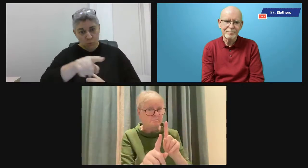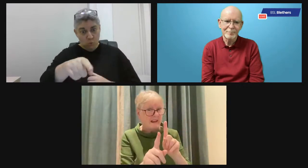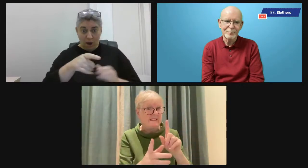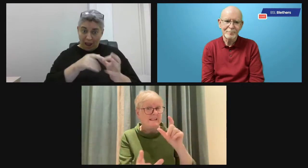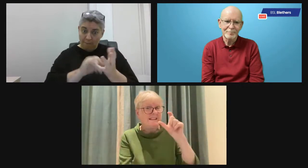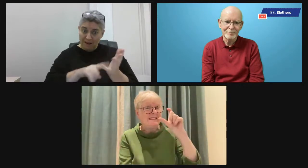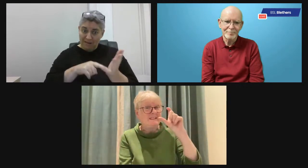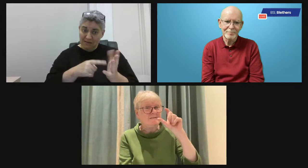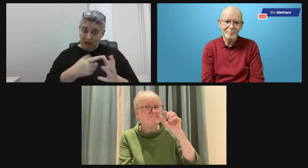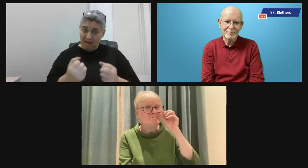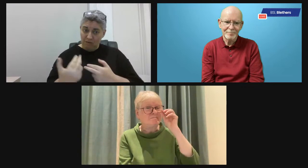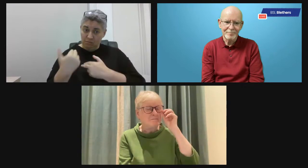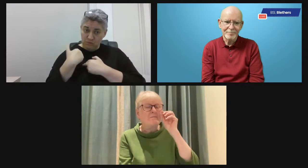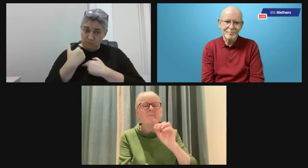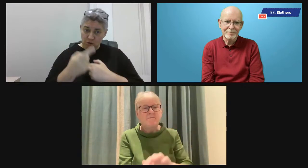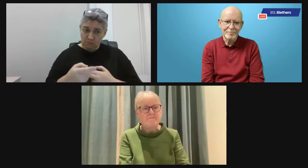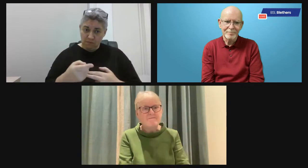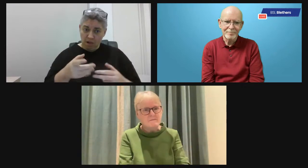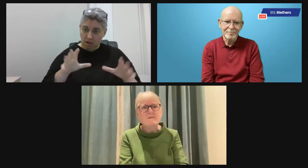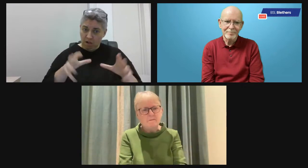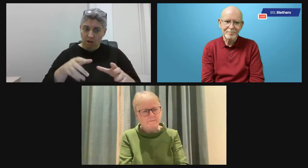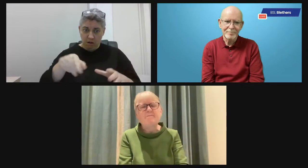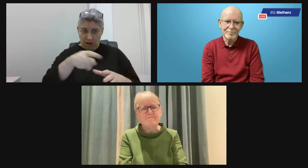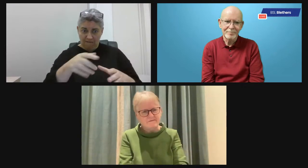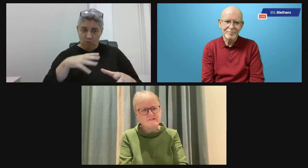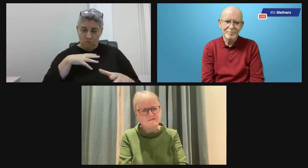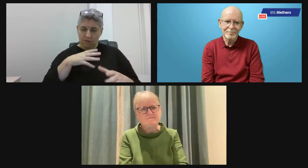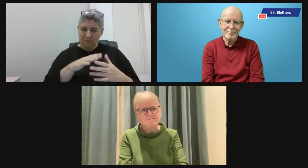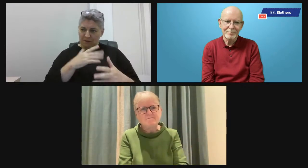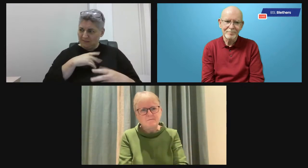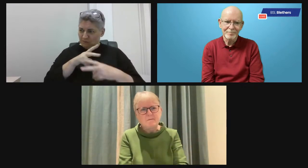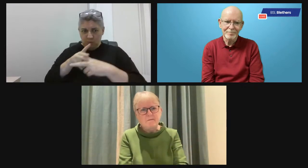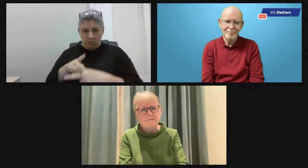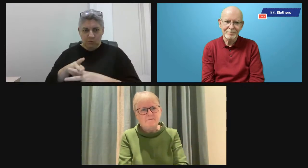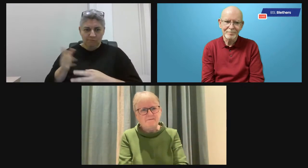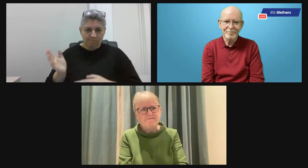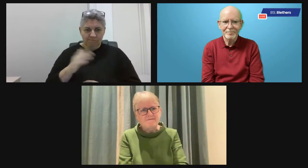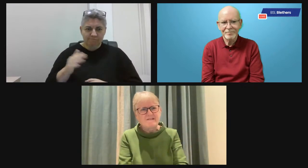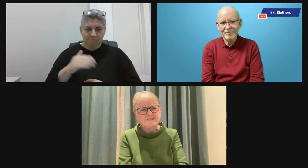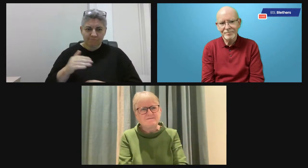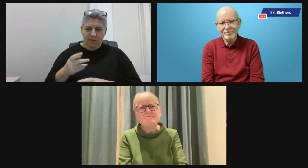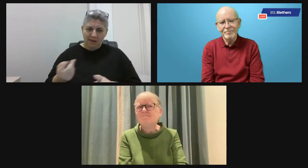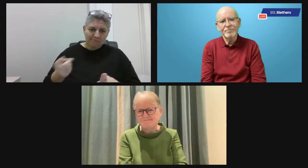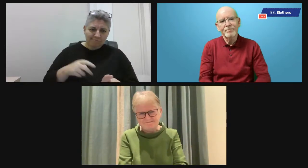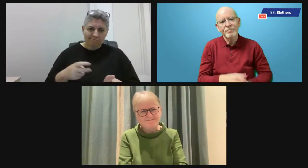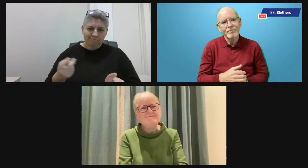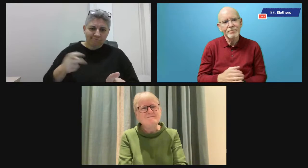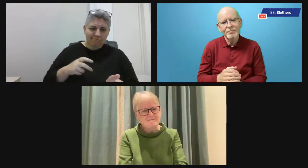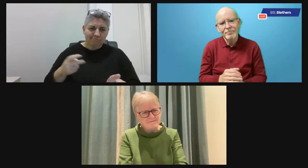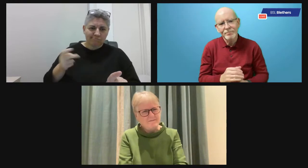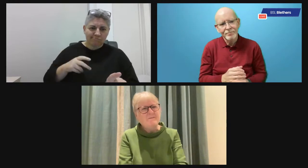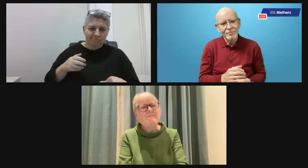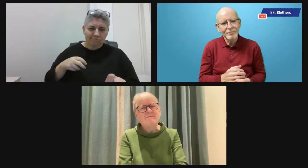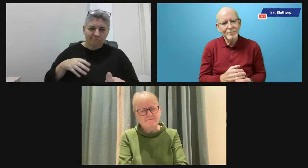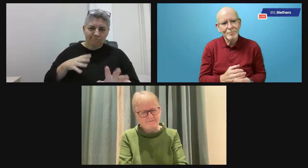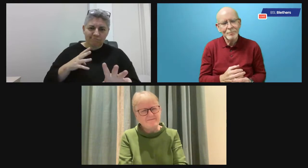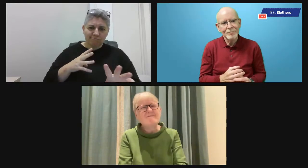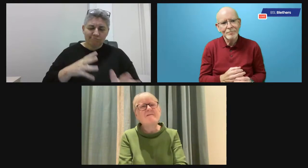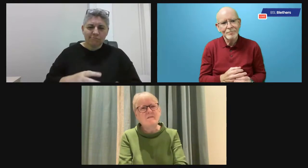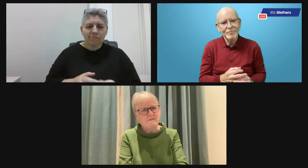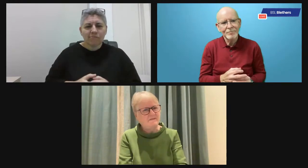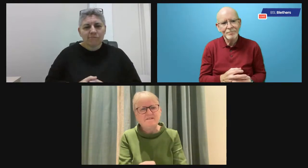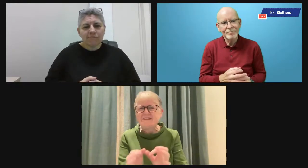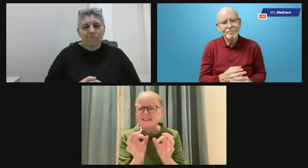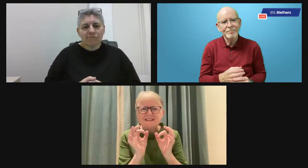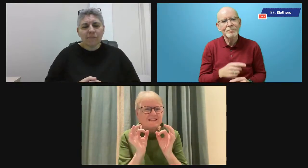important. now? Few and far between, aren't they? Yeah, absolutely. I mean, you must have role models within your association. They're